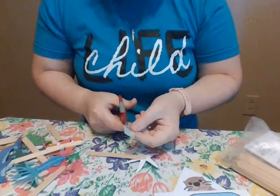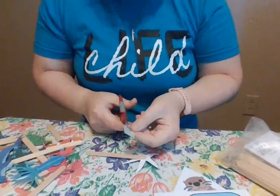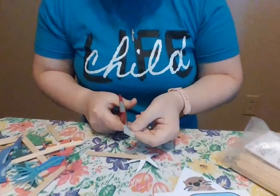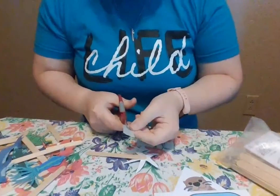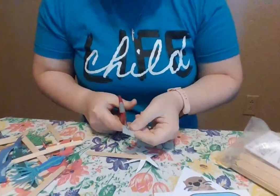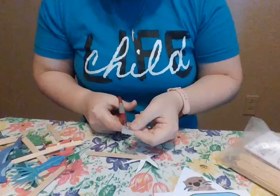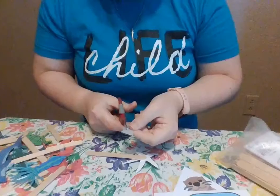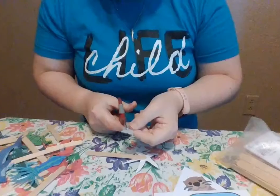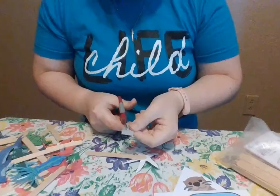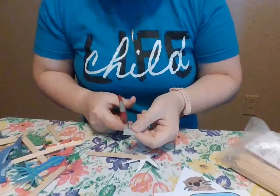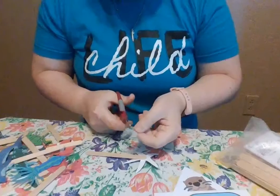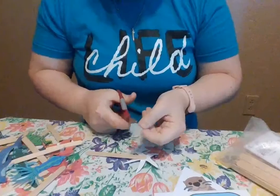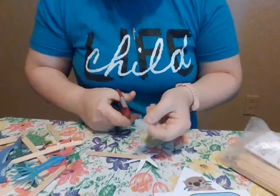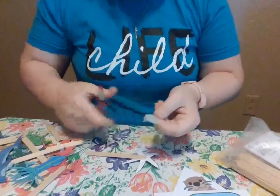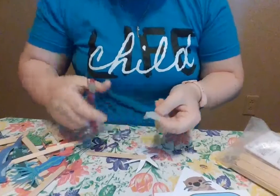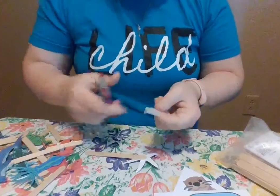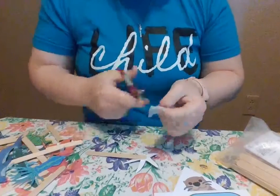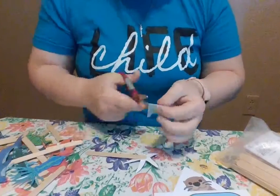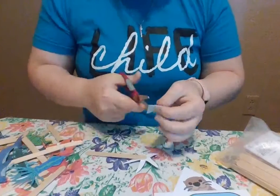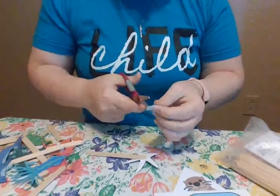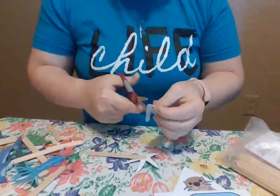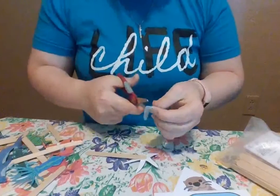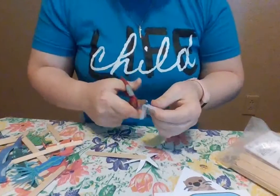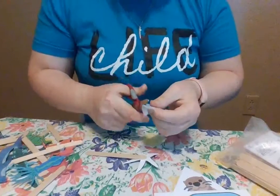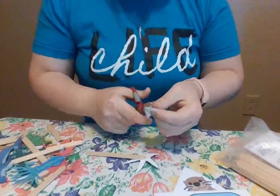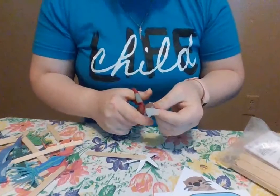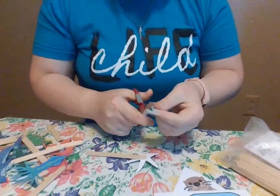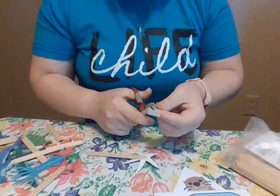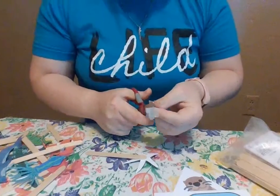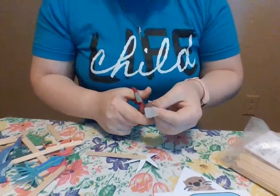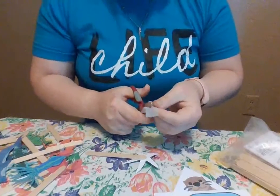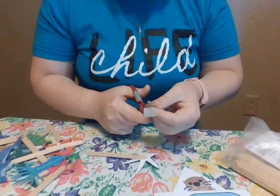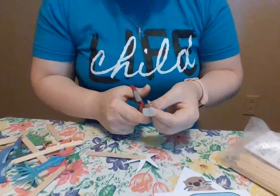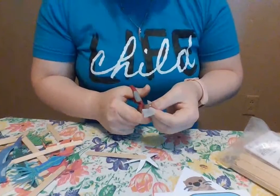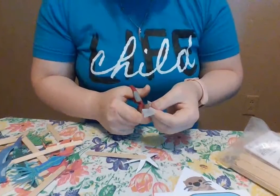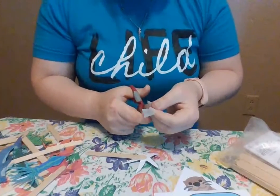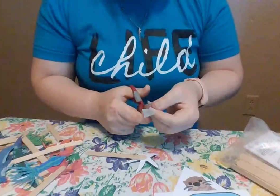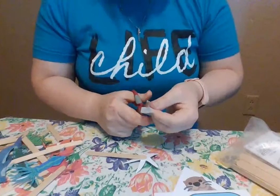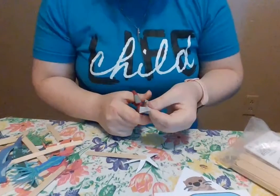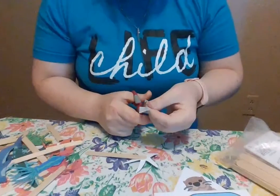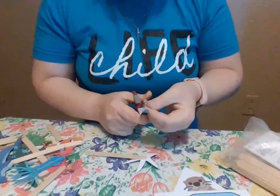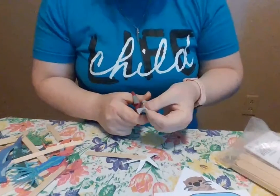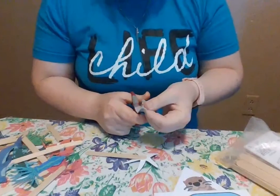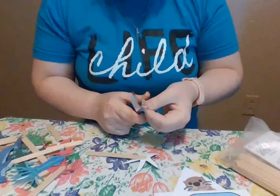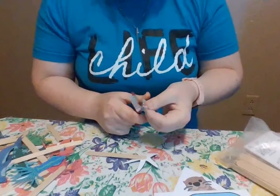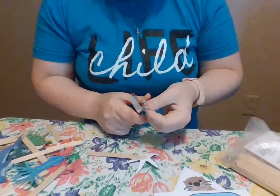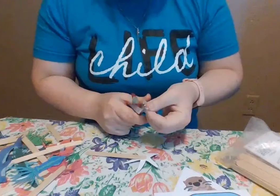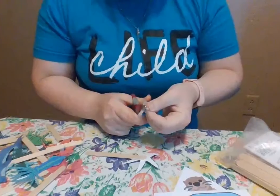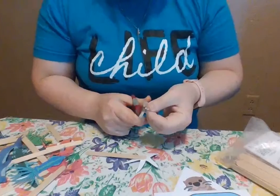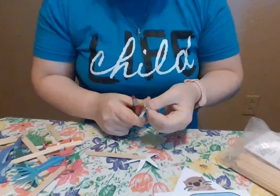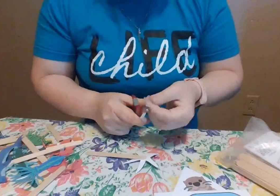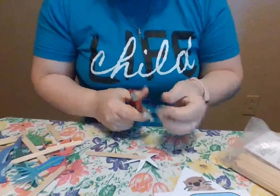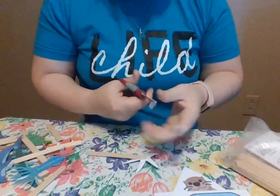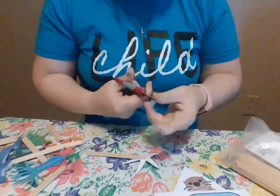tape in half. This is a little trick that you can do at home to help so that you can't see the tape as